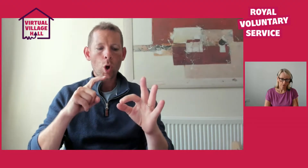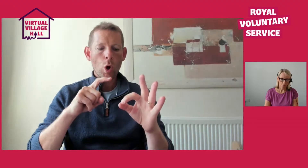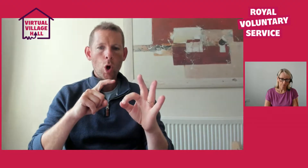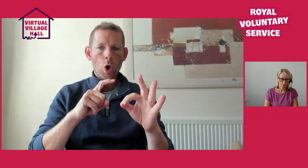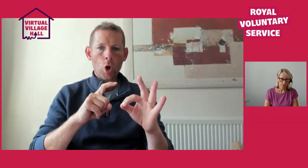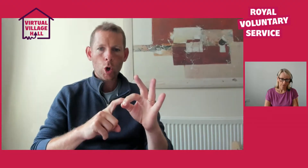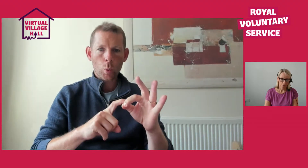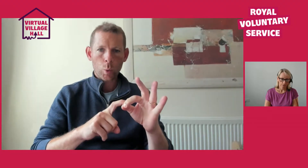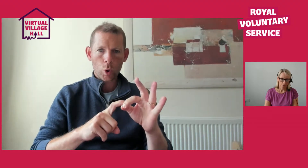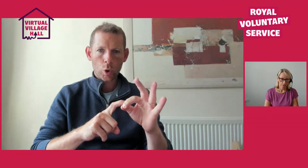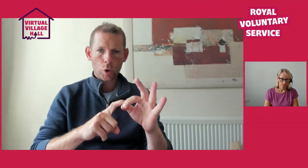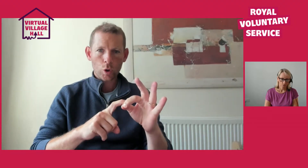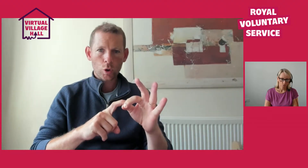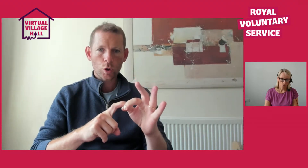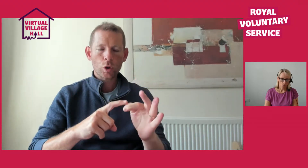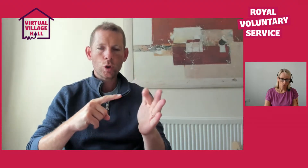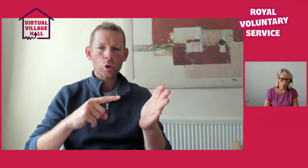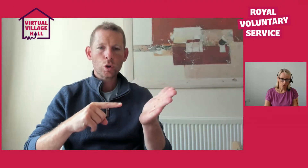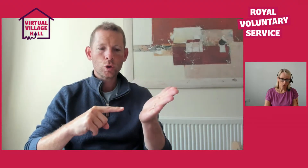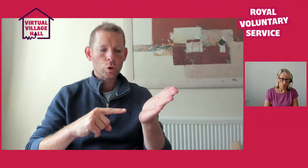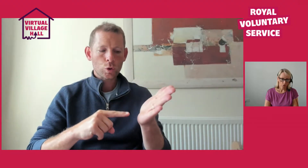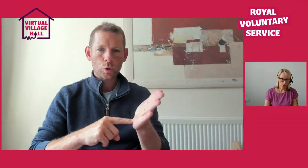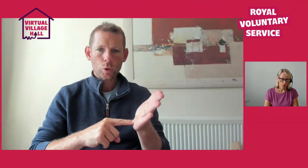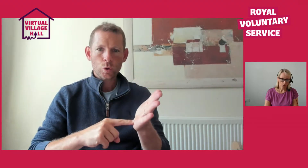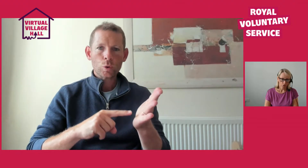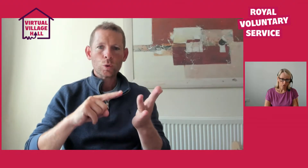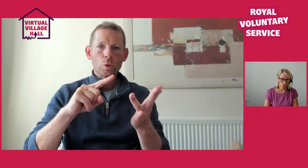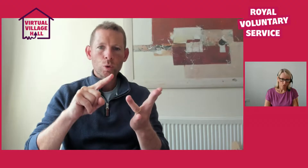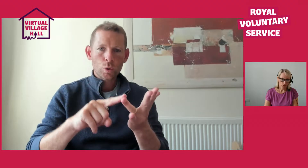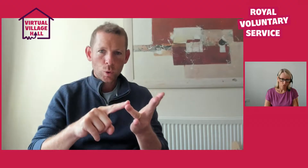to. So quarter